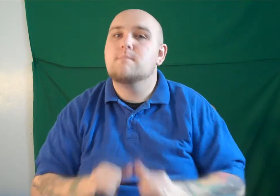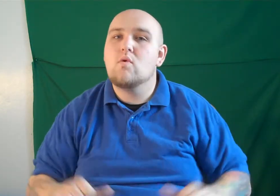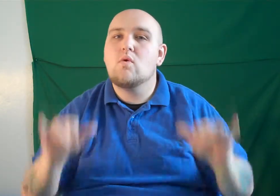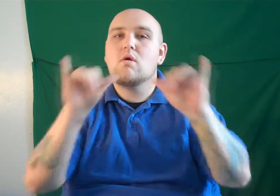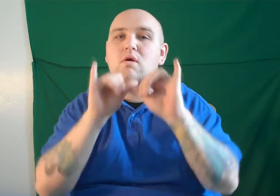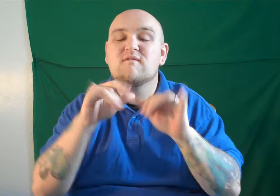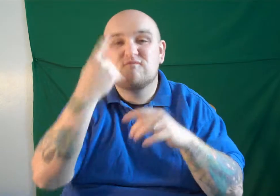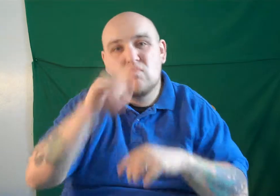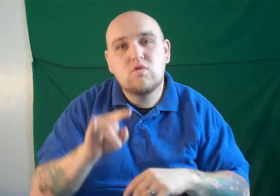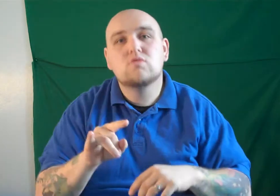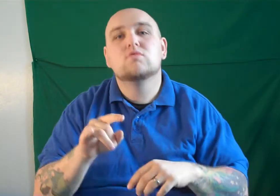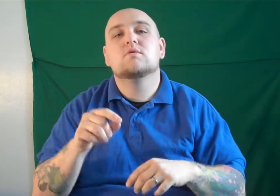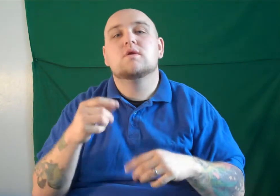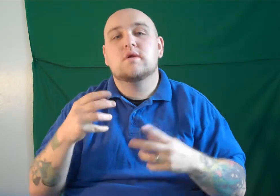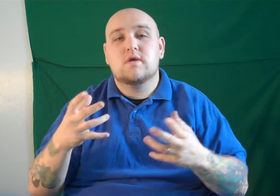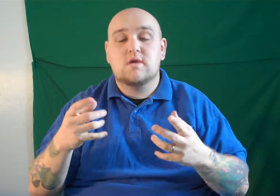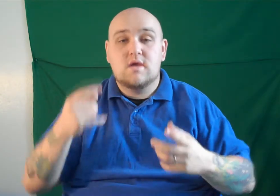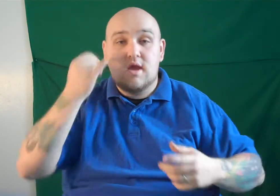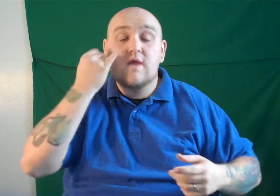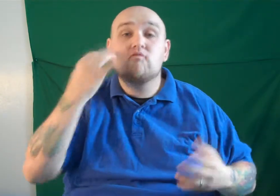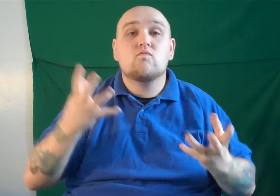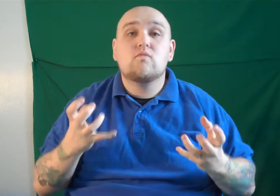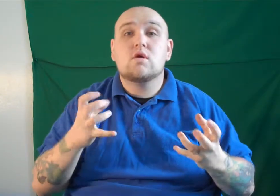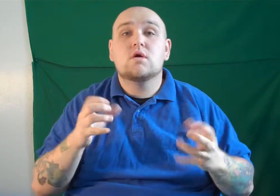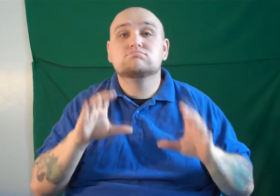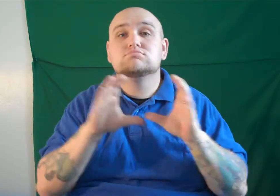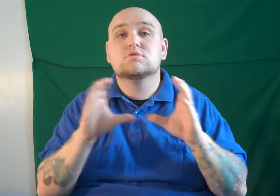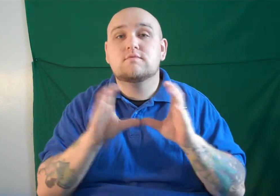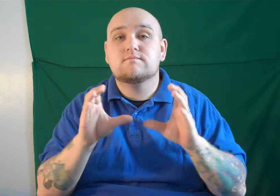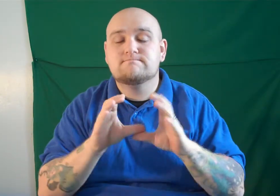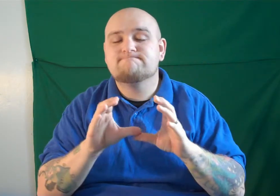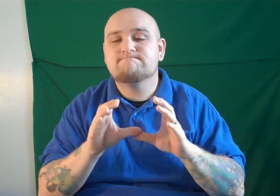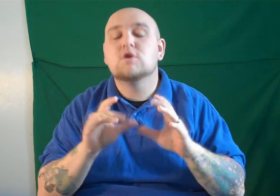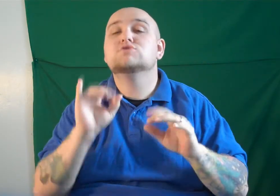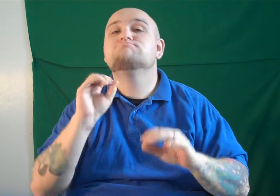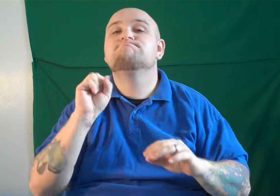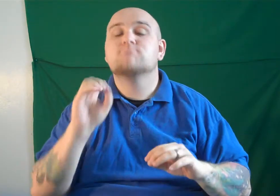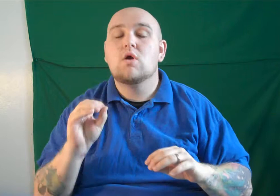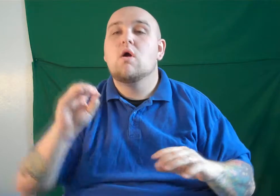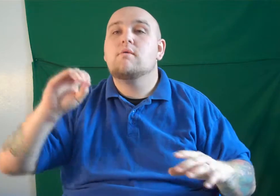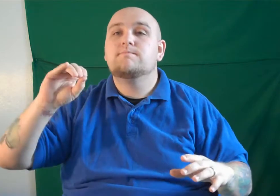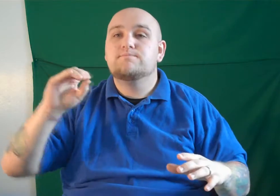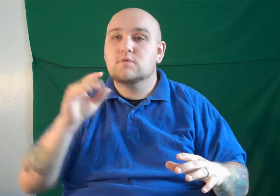certification. So again, we're going to talk a little bit about the written test, and here we go. There